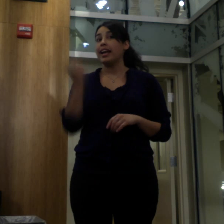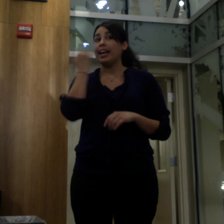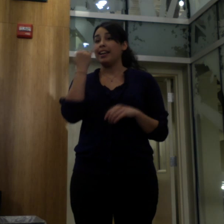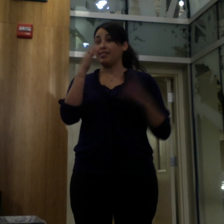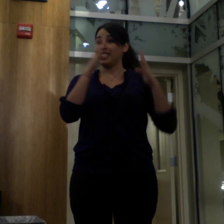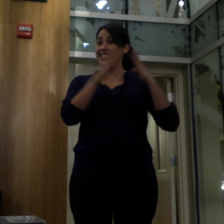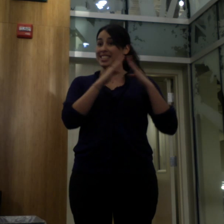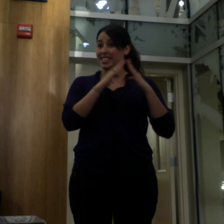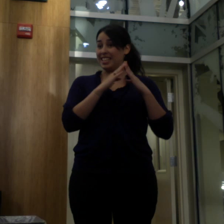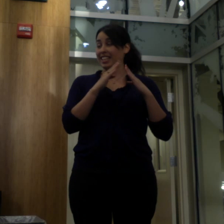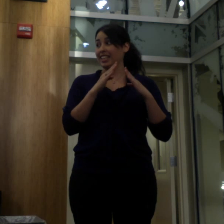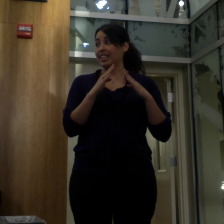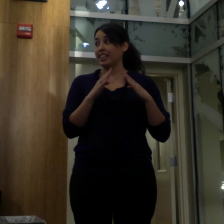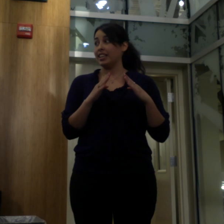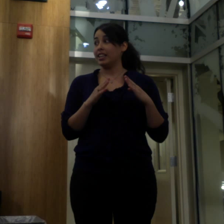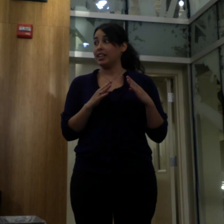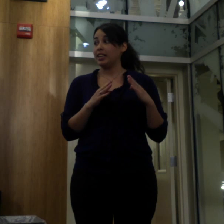where